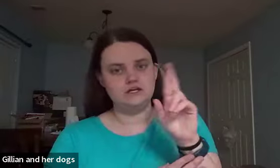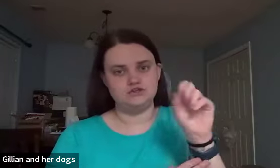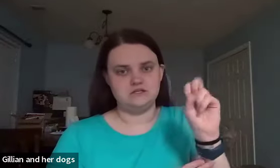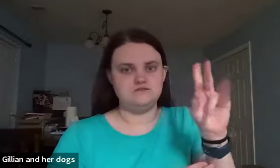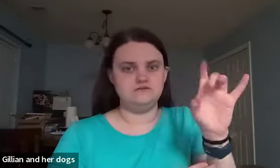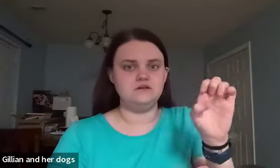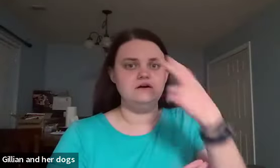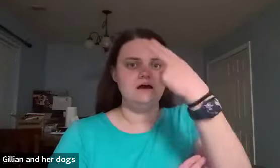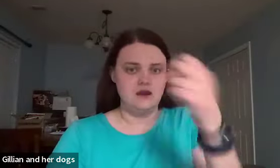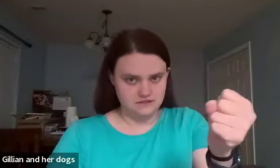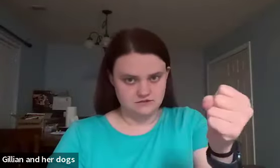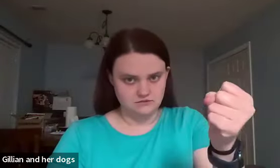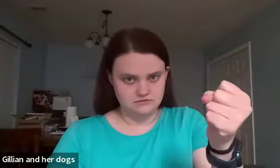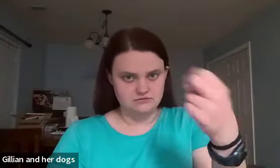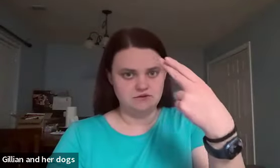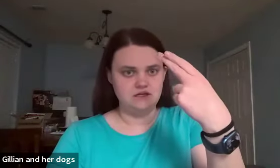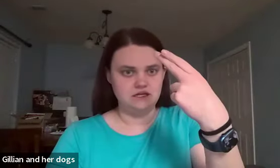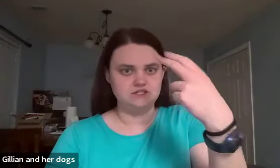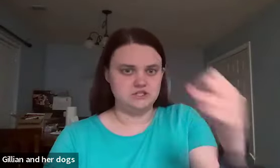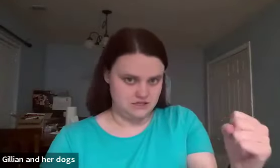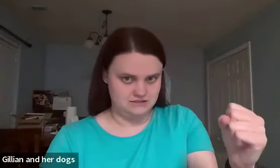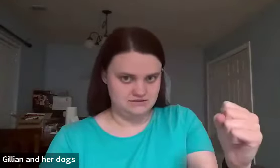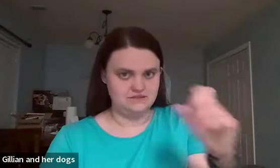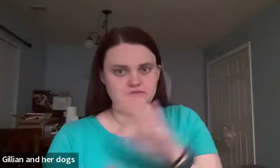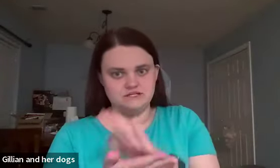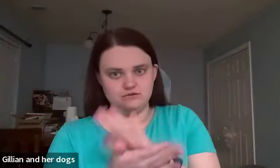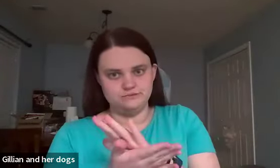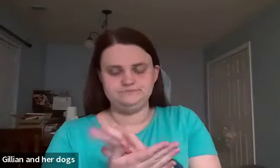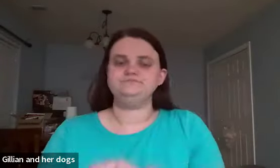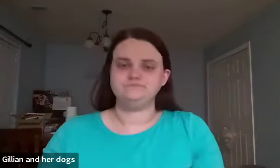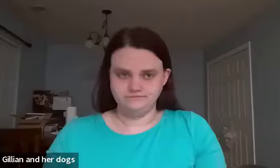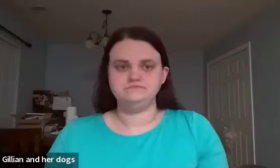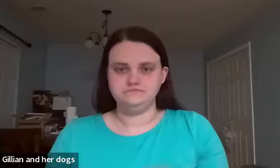Hewitt Trustville High School. HS is my school.